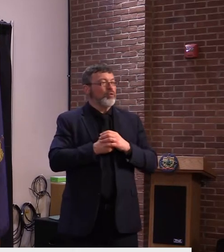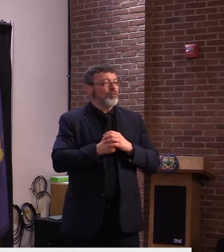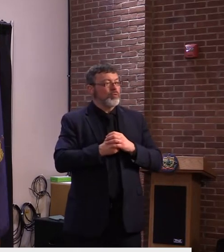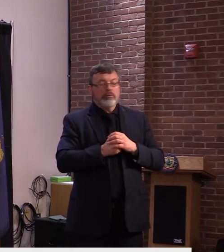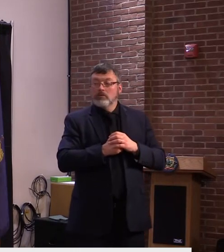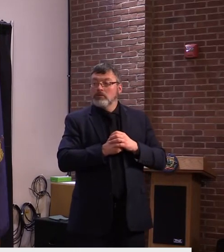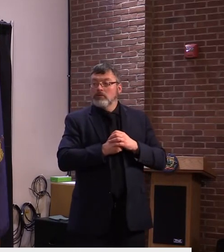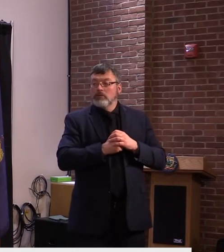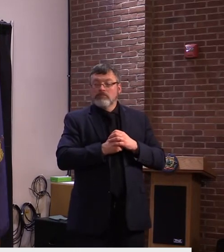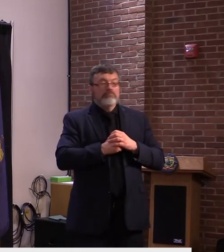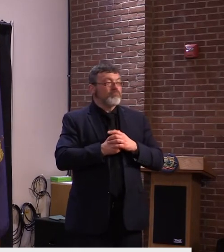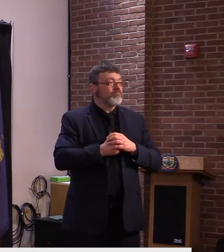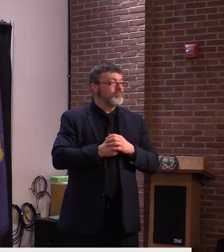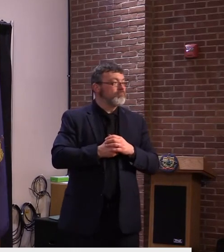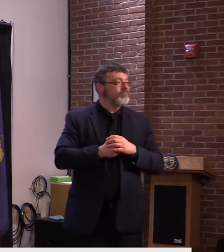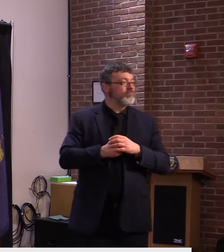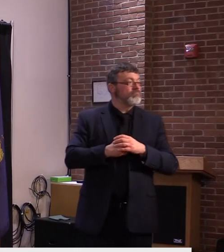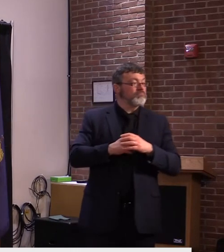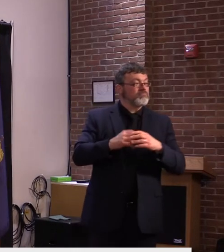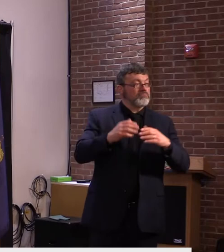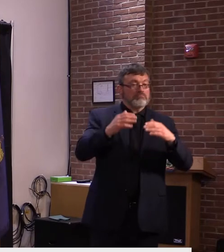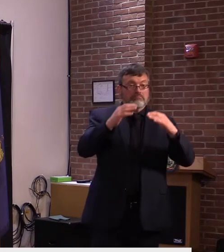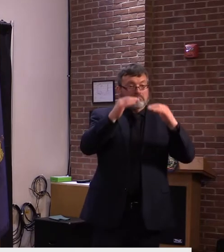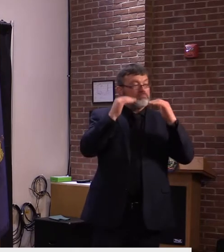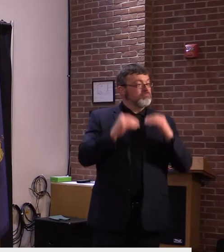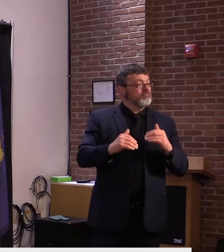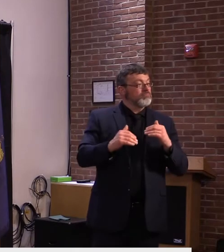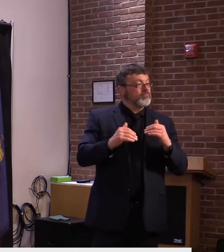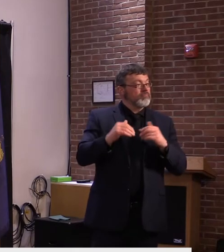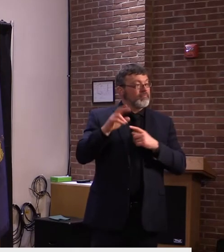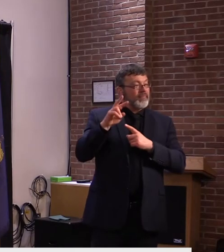All right, we'll move to Aaron Patanko, VT Digger.